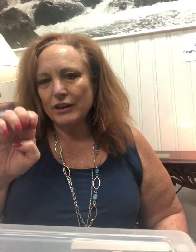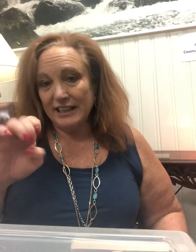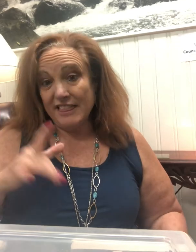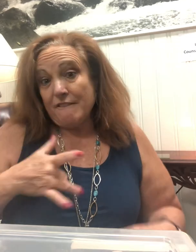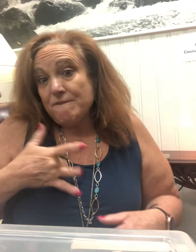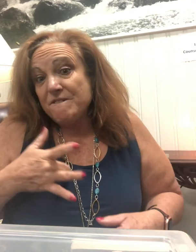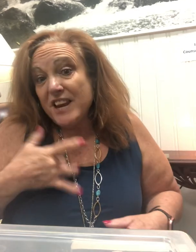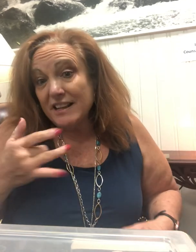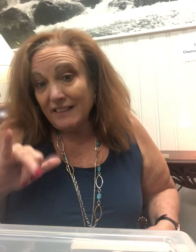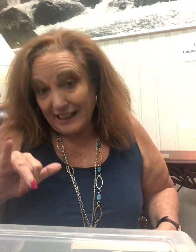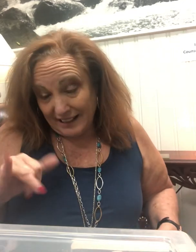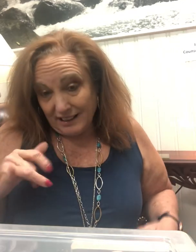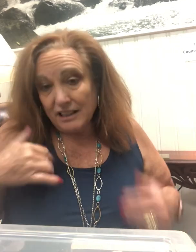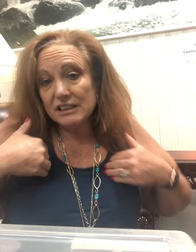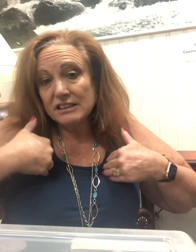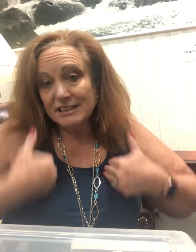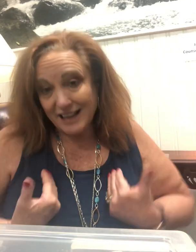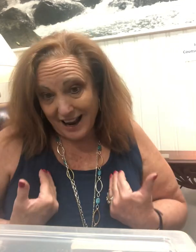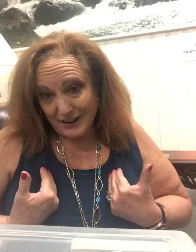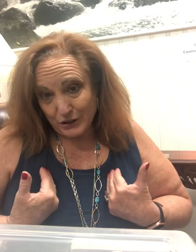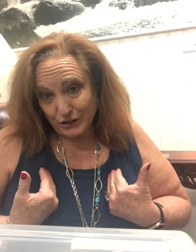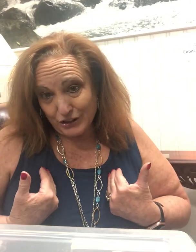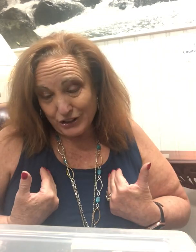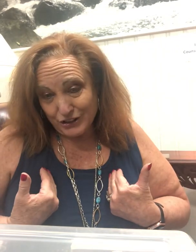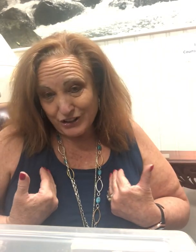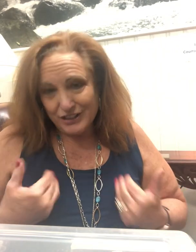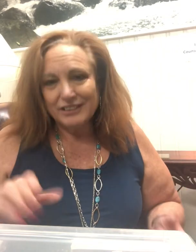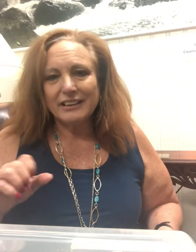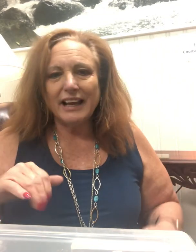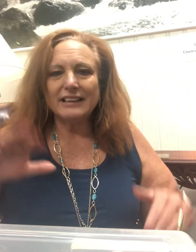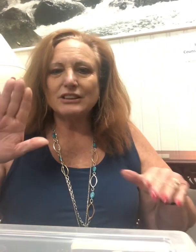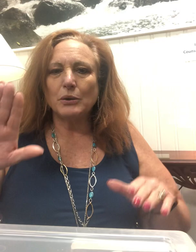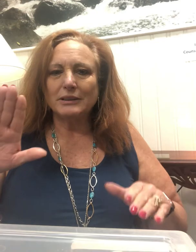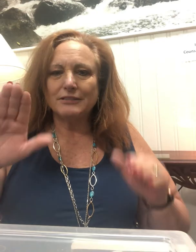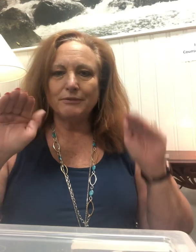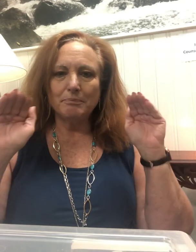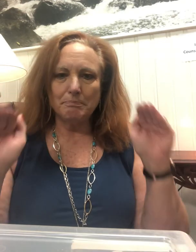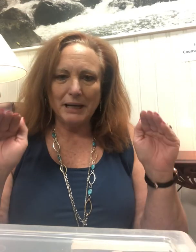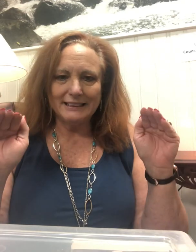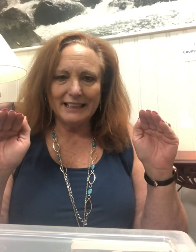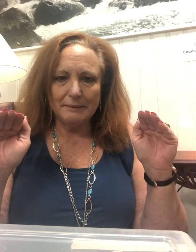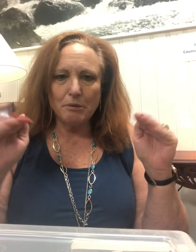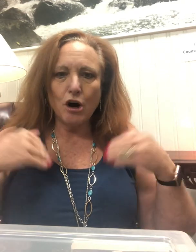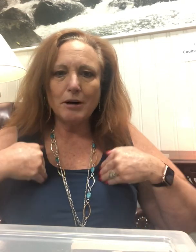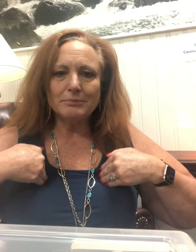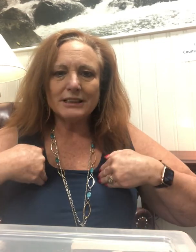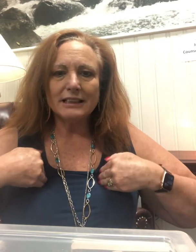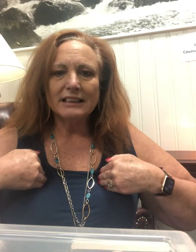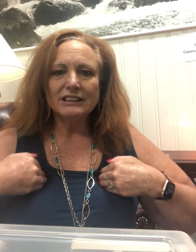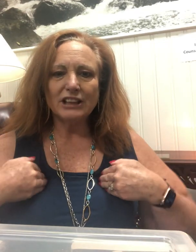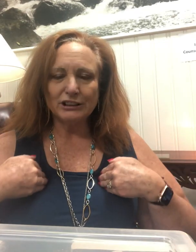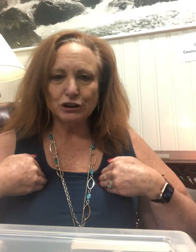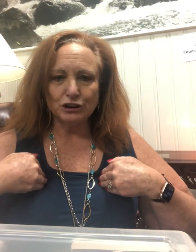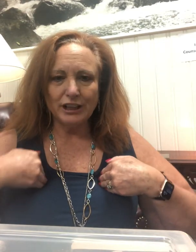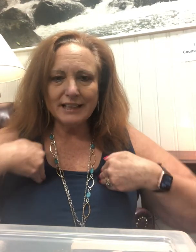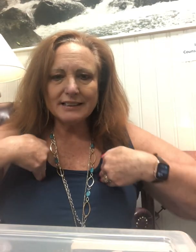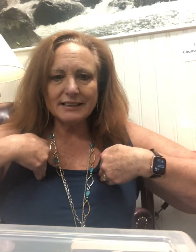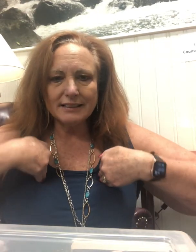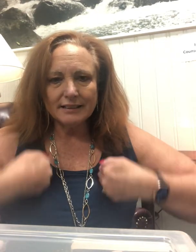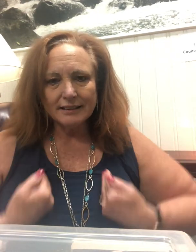the feeling tired. Okay, so it's bent in palms, touch your chest,